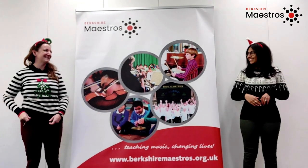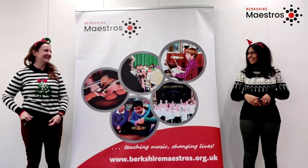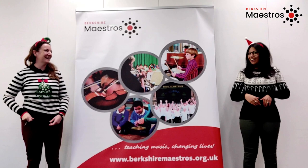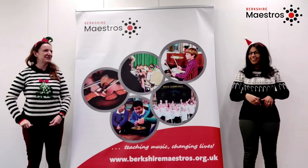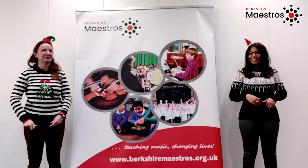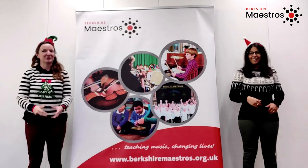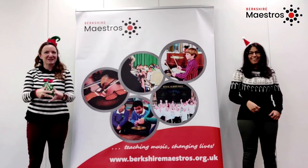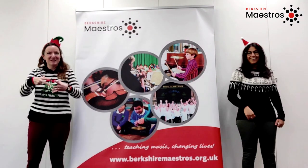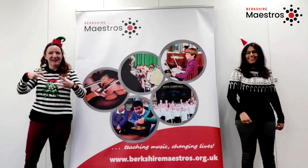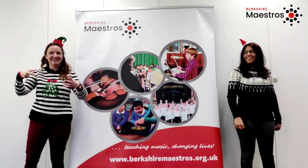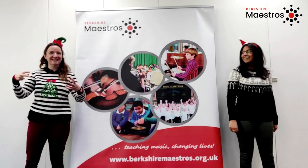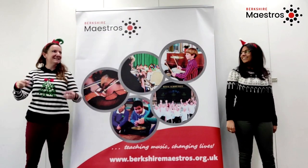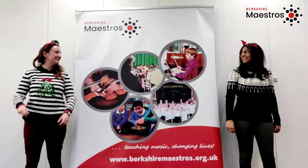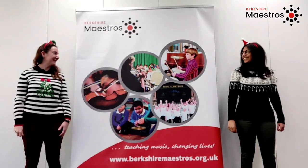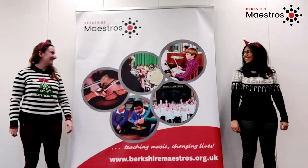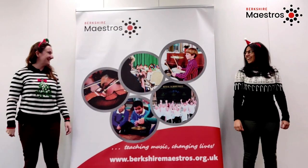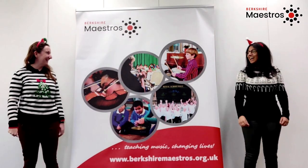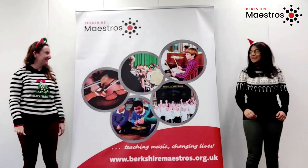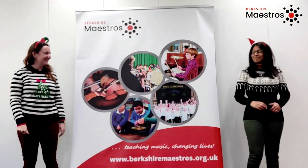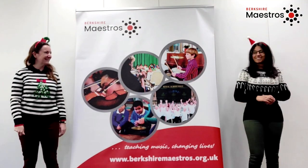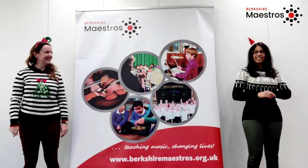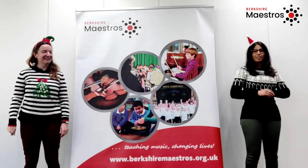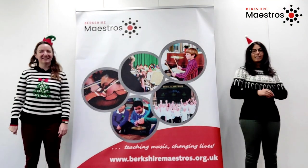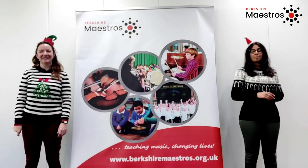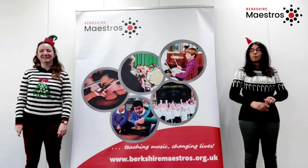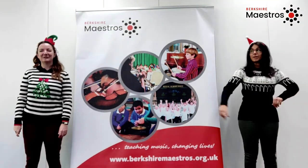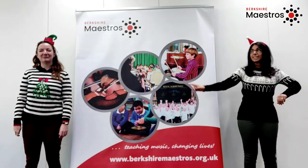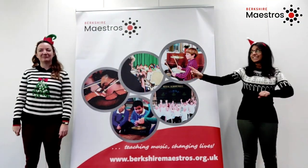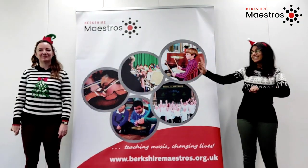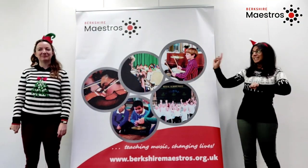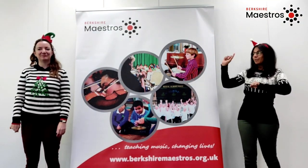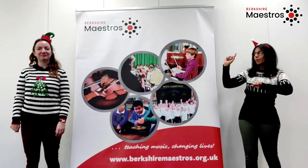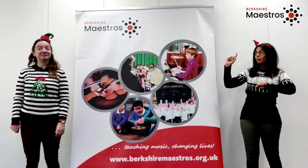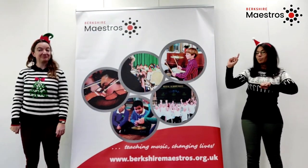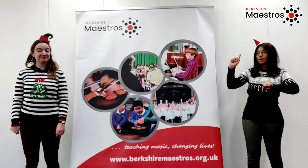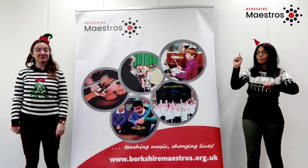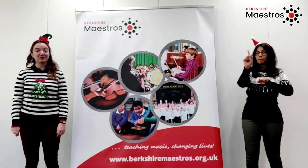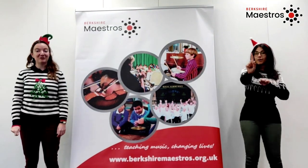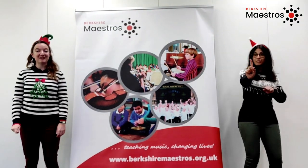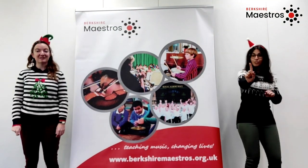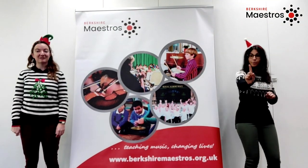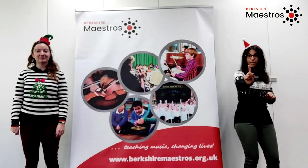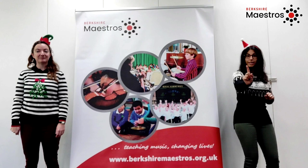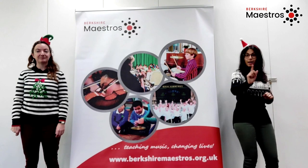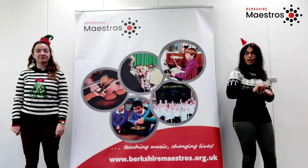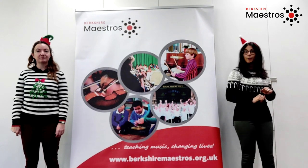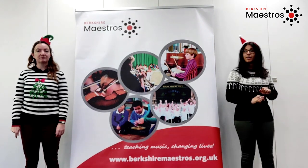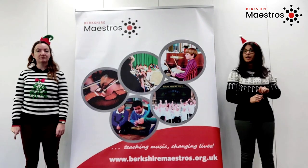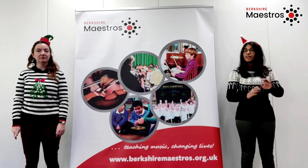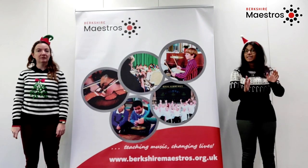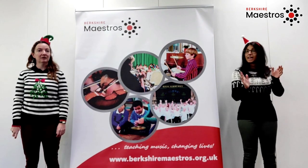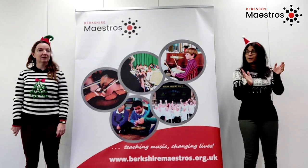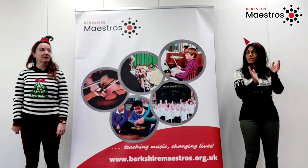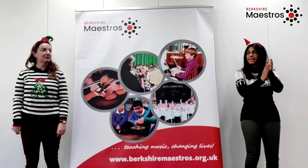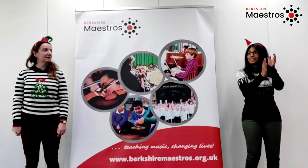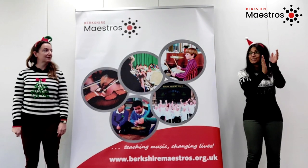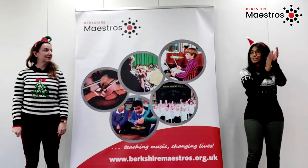Fantastic, that's your voice nicely stretched out. Absolutely, but we're going to continue our warm up by doing our now let's do